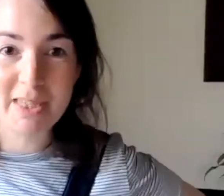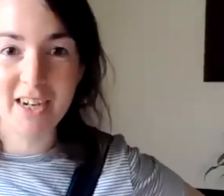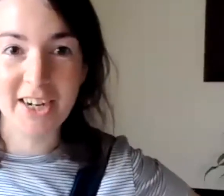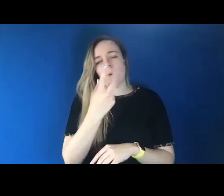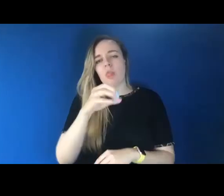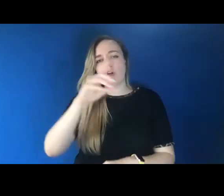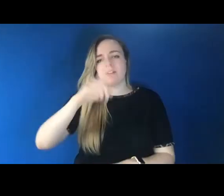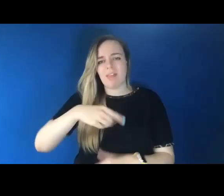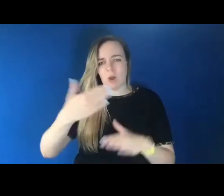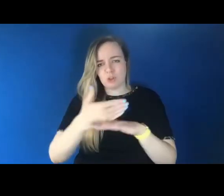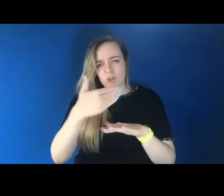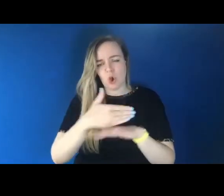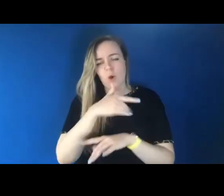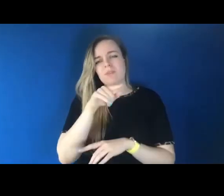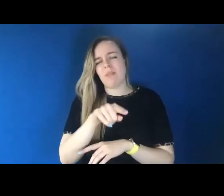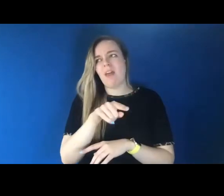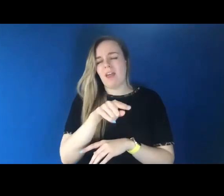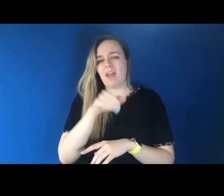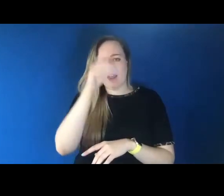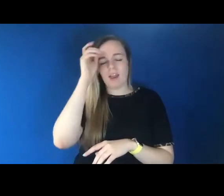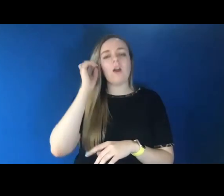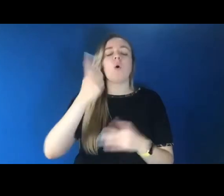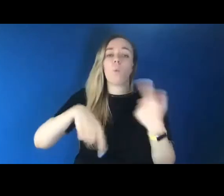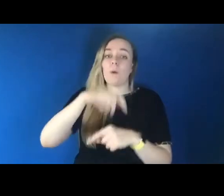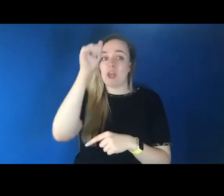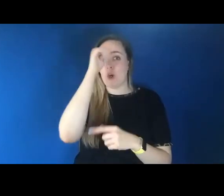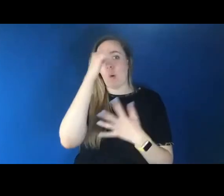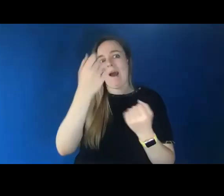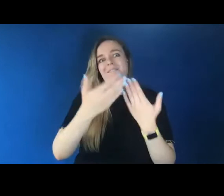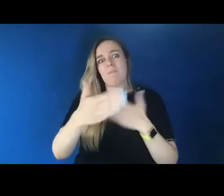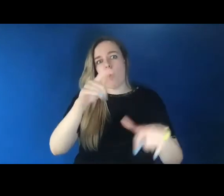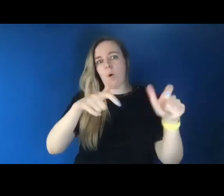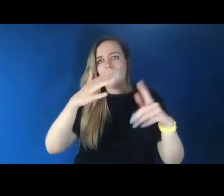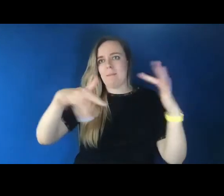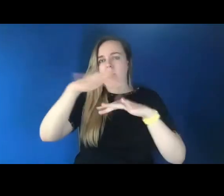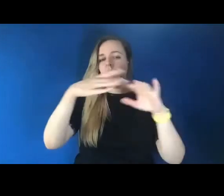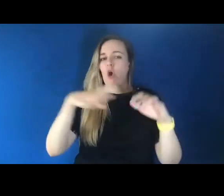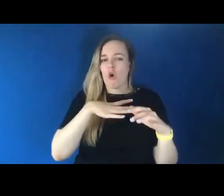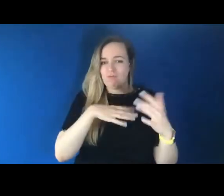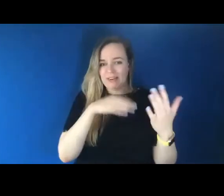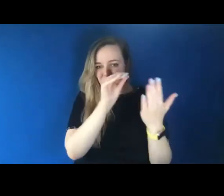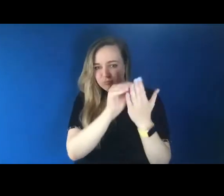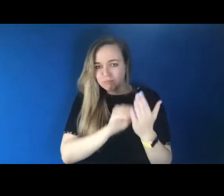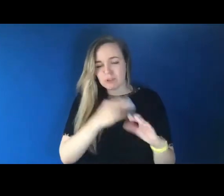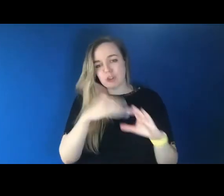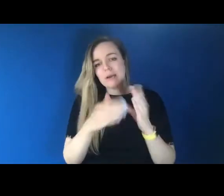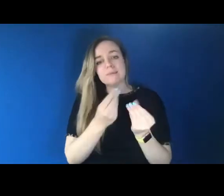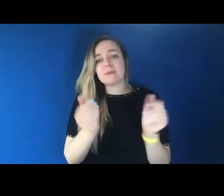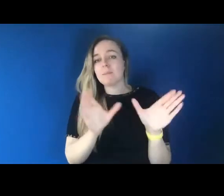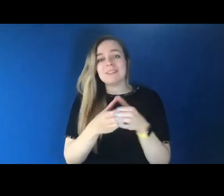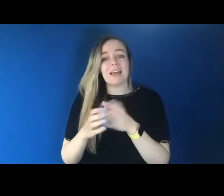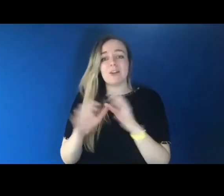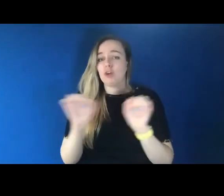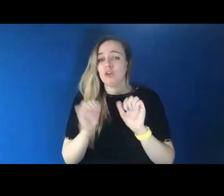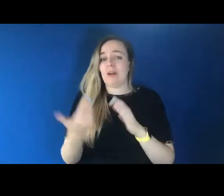jobs are, we know that there are more. People are already putting in the chat some sectors that are not included. There's